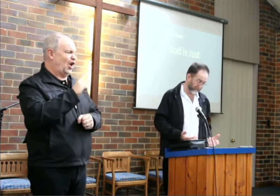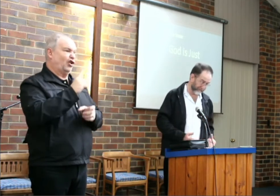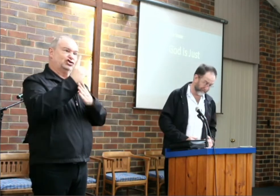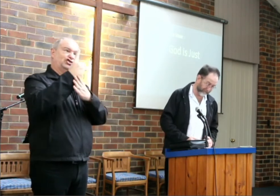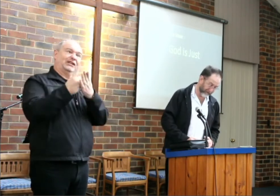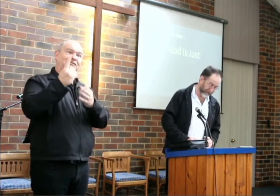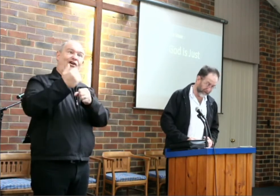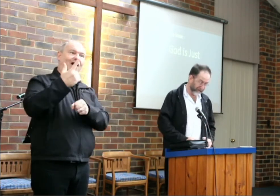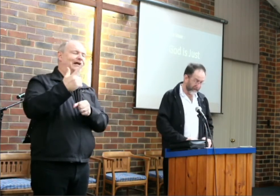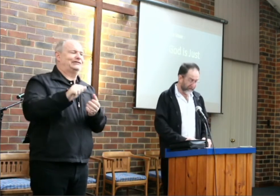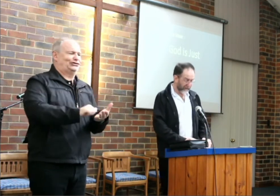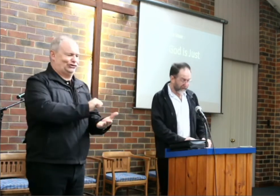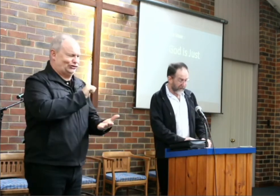God.